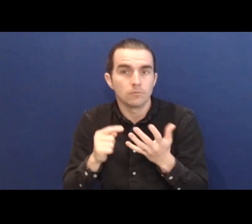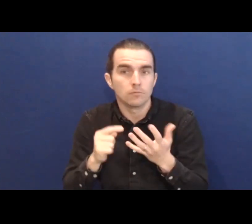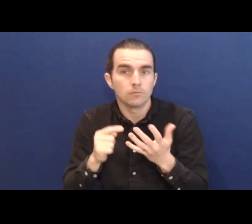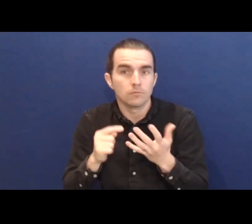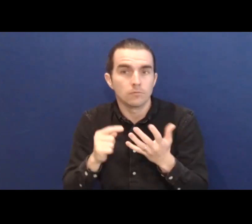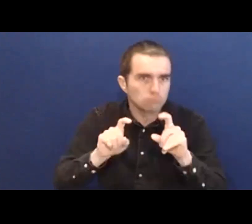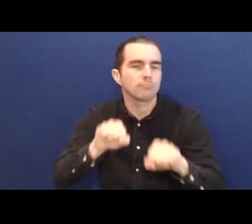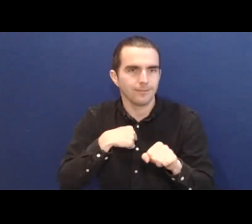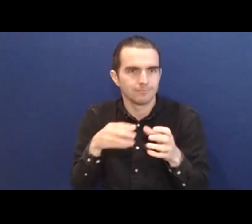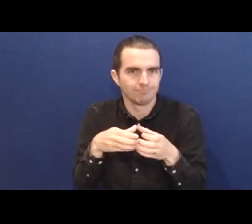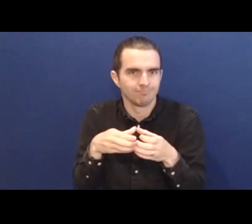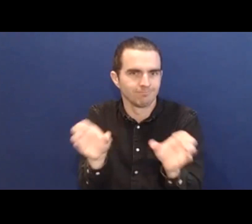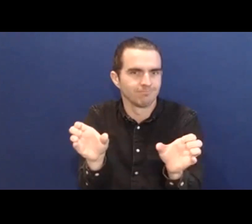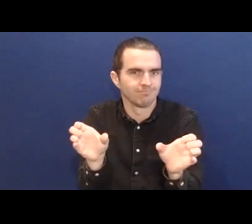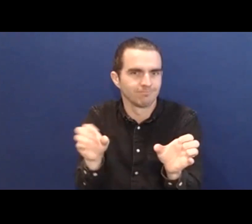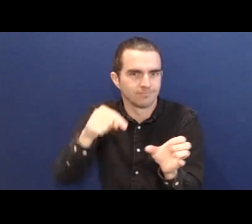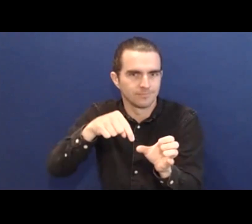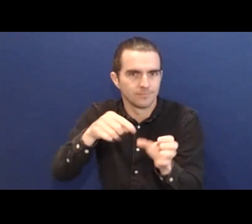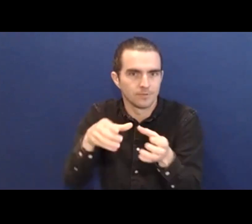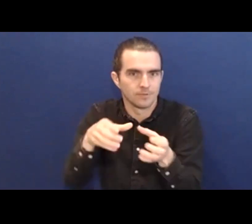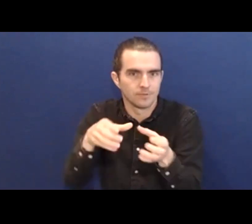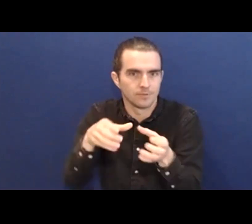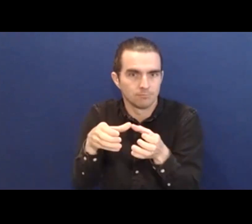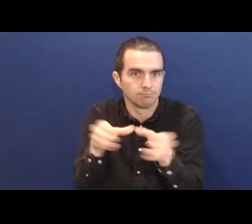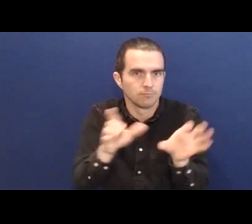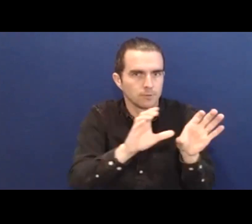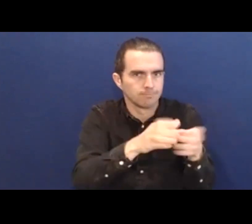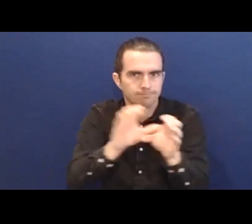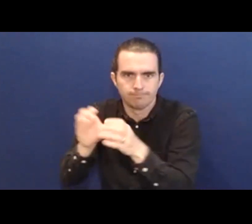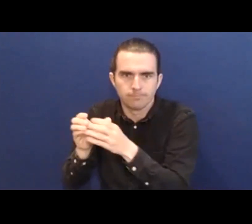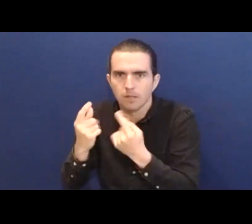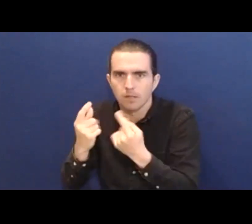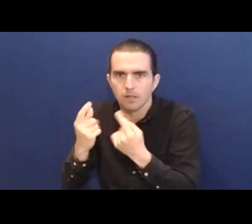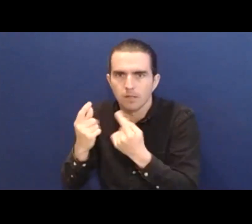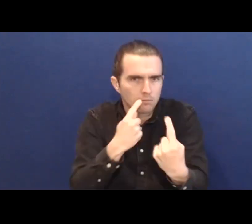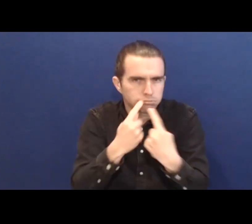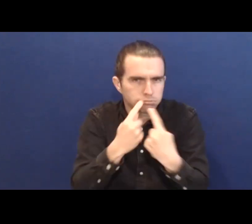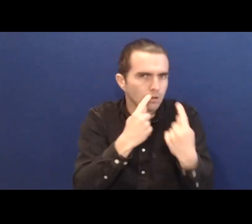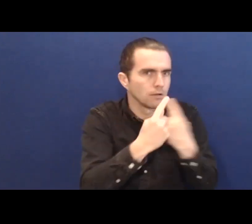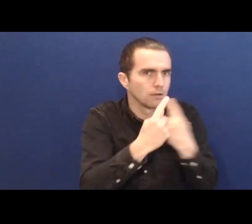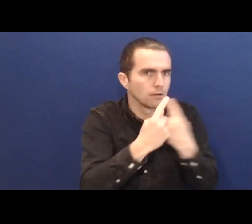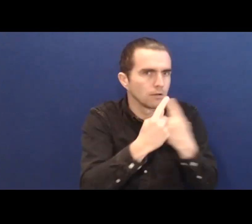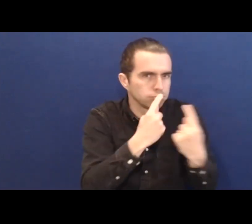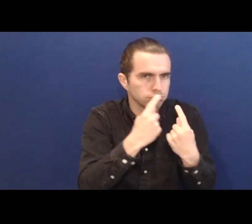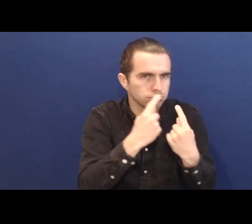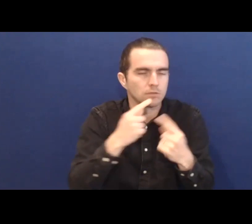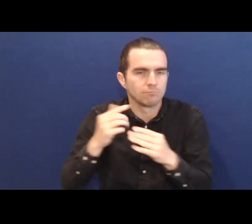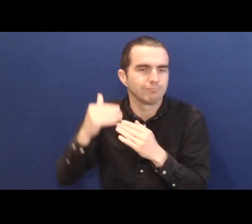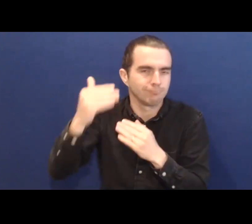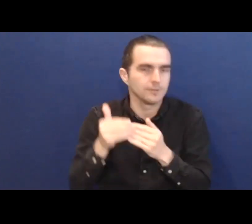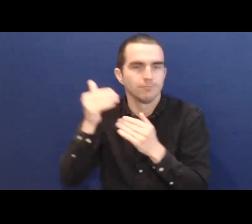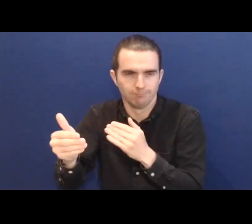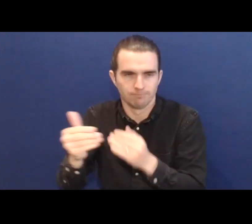breakout rooms in the discussions later after the presentations. If the chat box is not accessible for